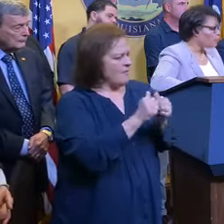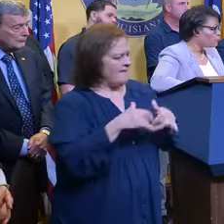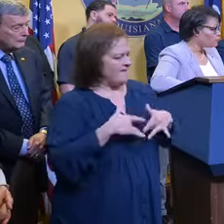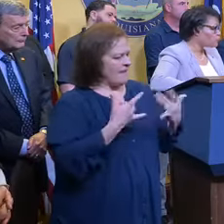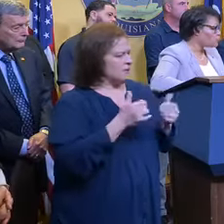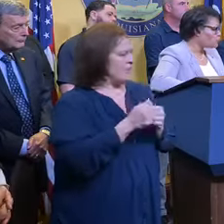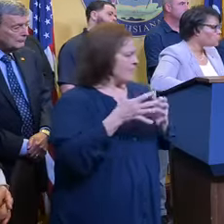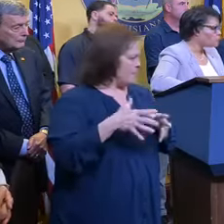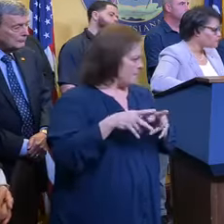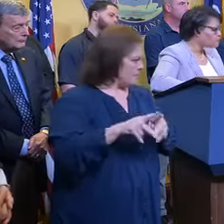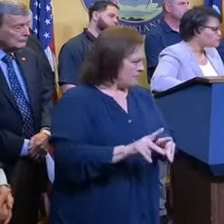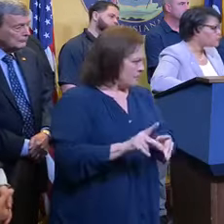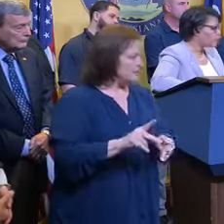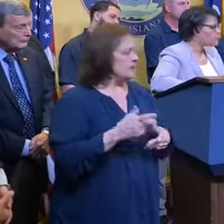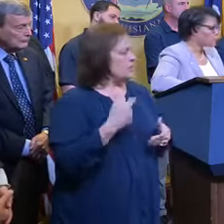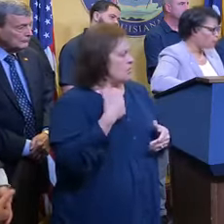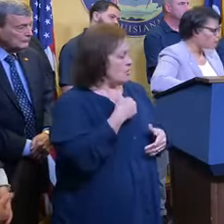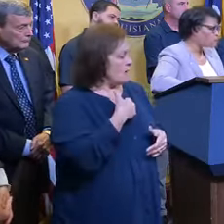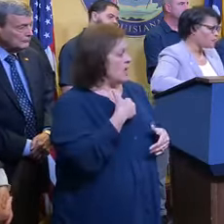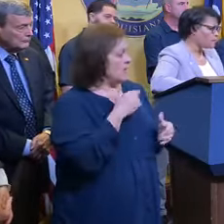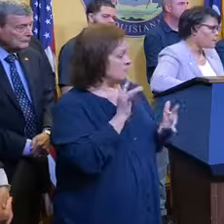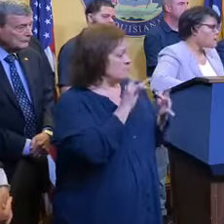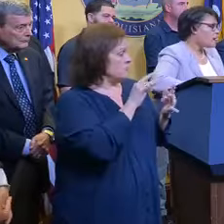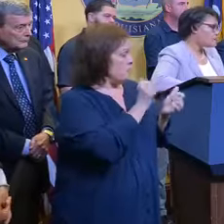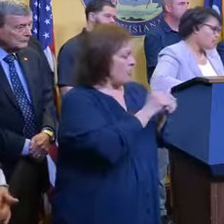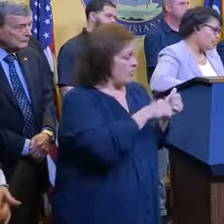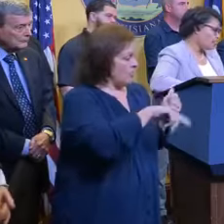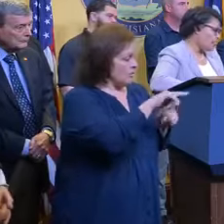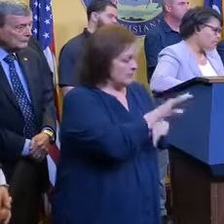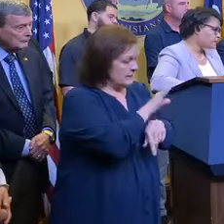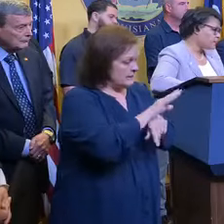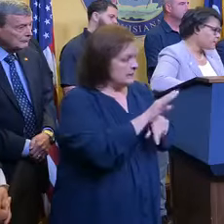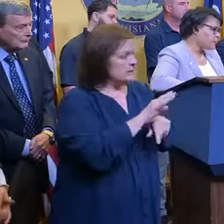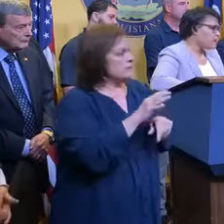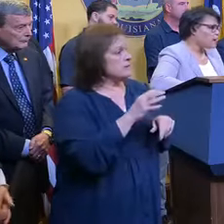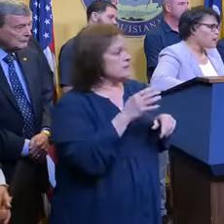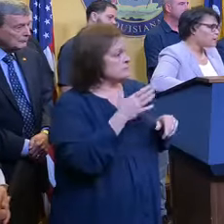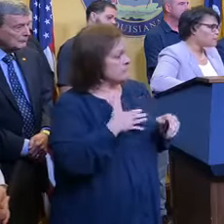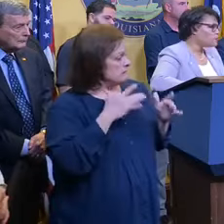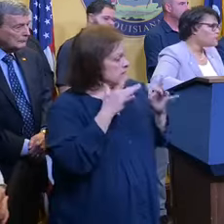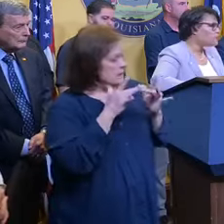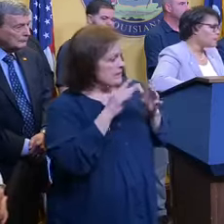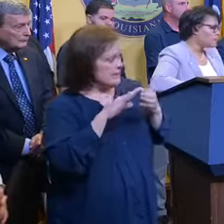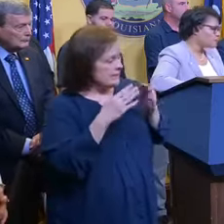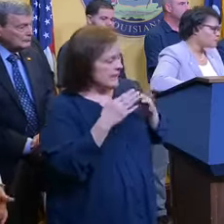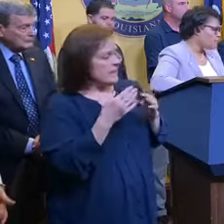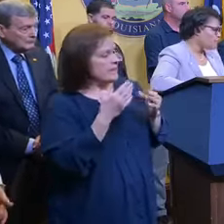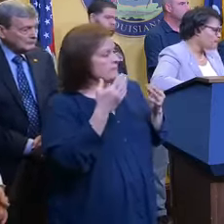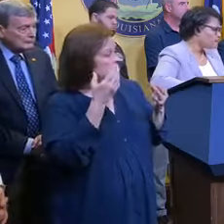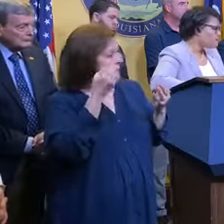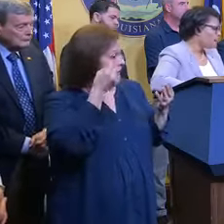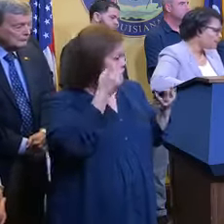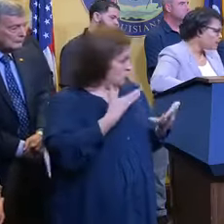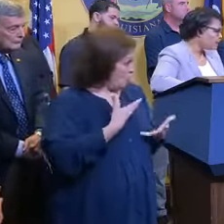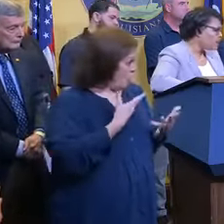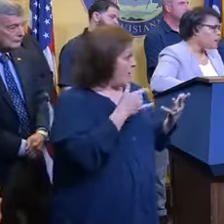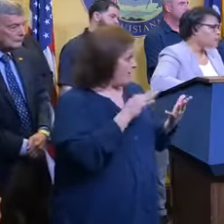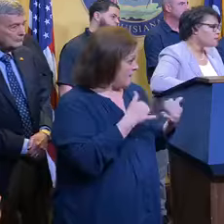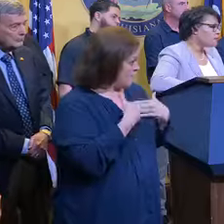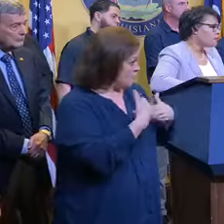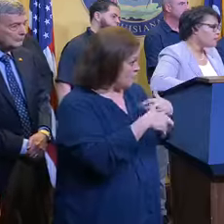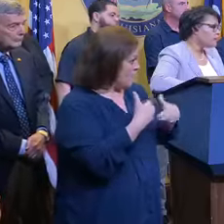extensive outreach to those businesses, and I would encourage them to contact the city to let us know that